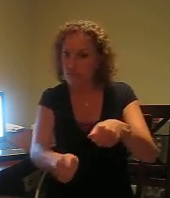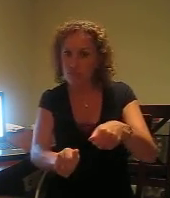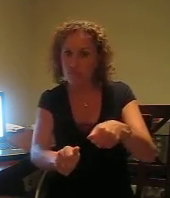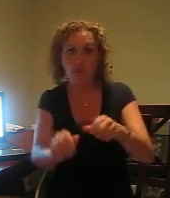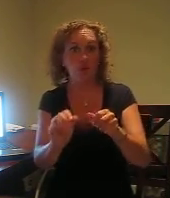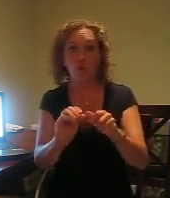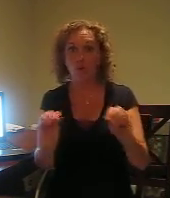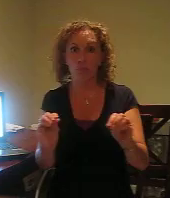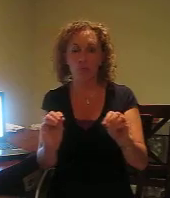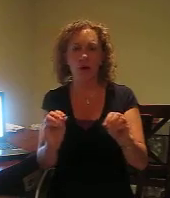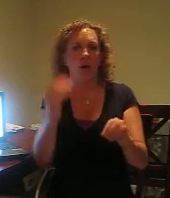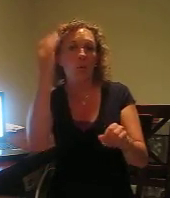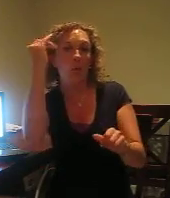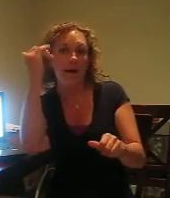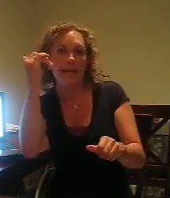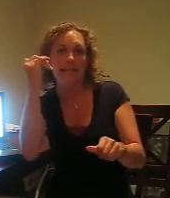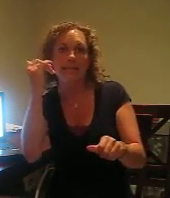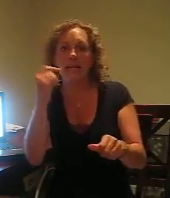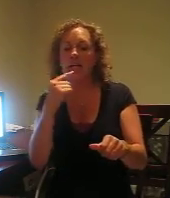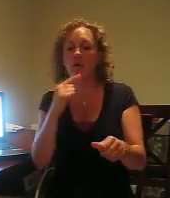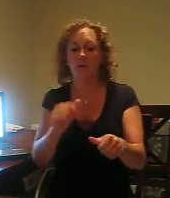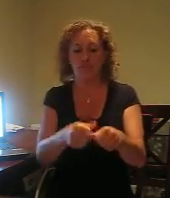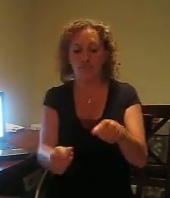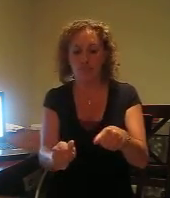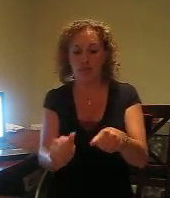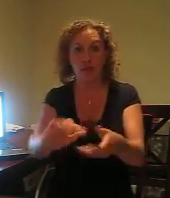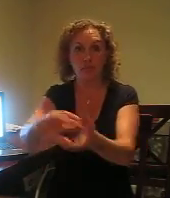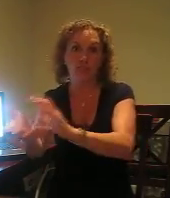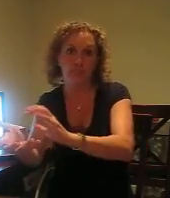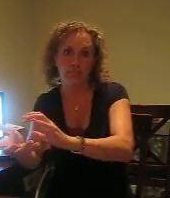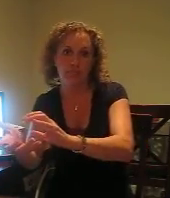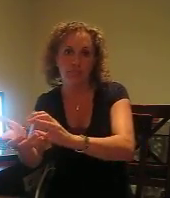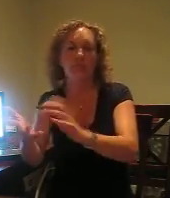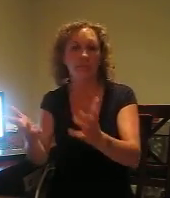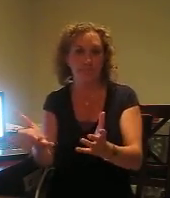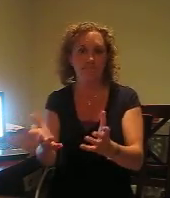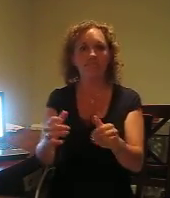don't want to accidentally knock my structure over. Okay, so here we go.